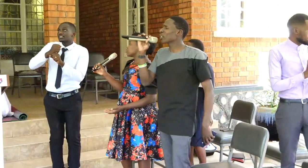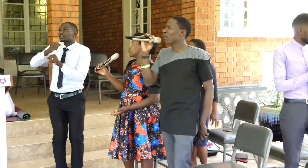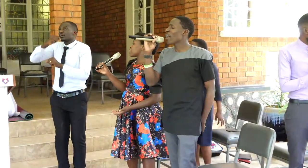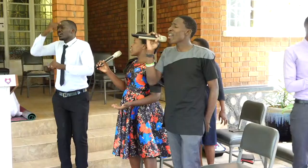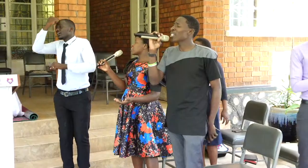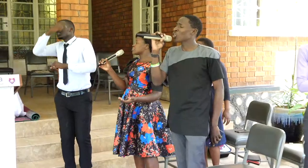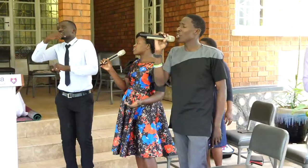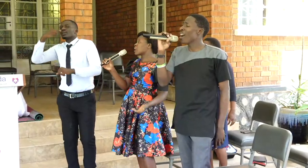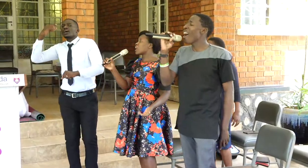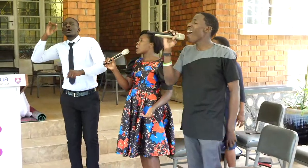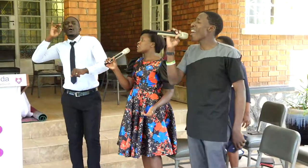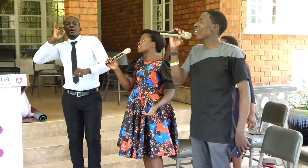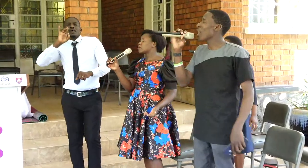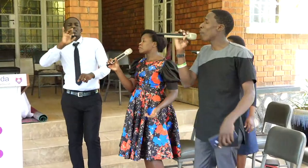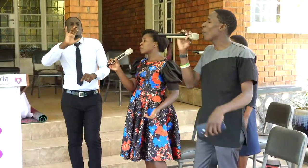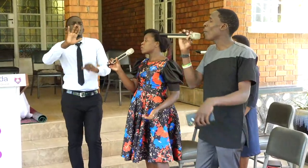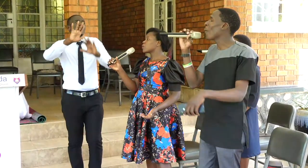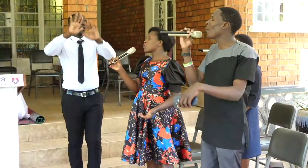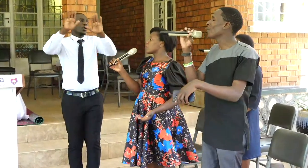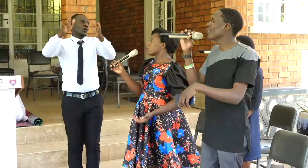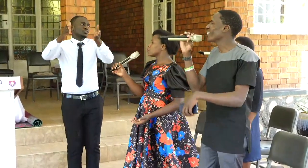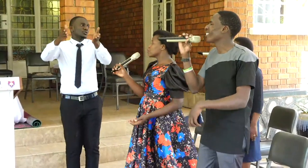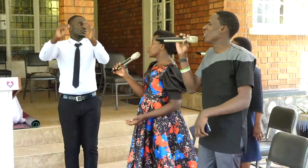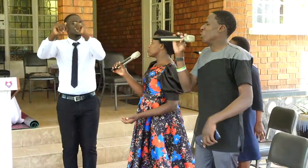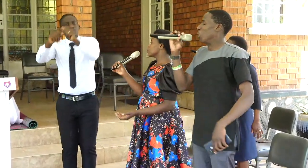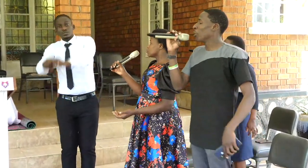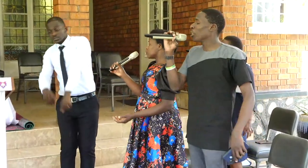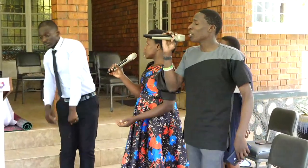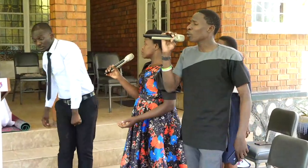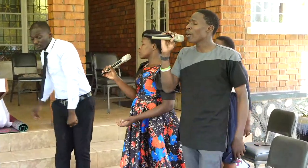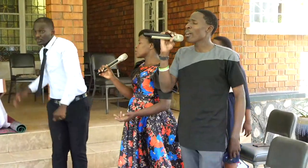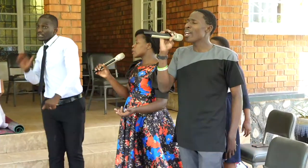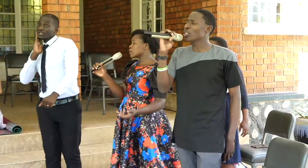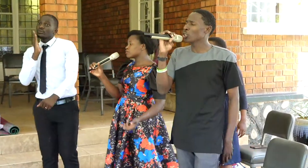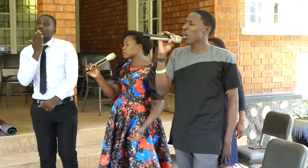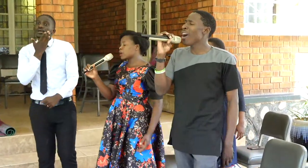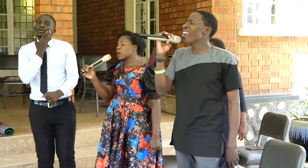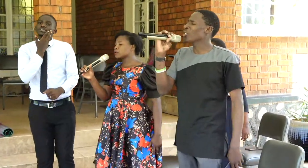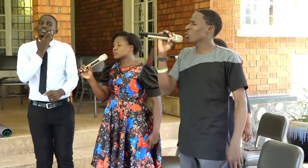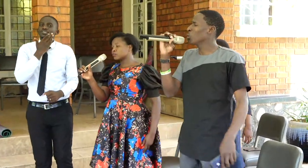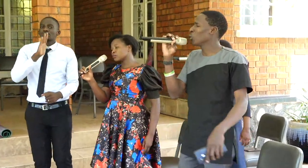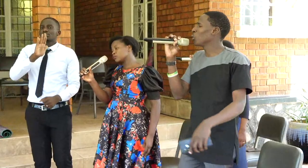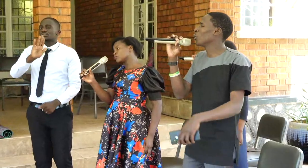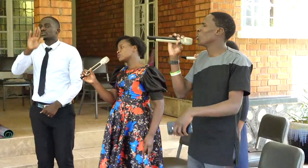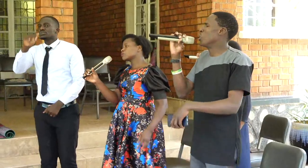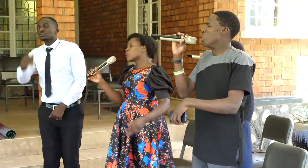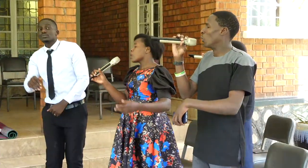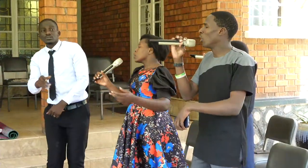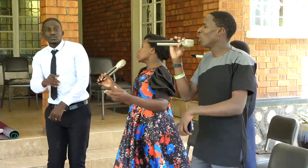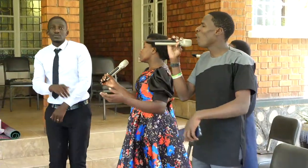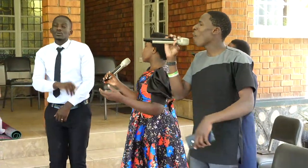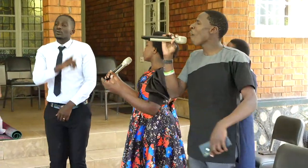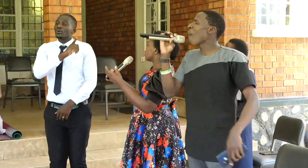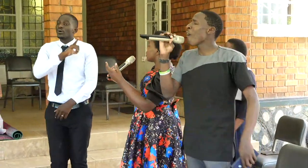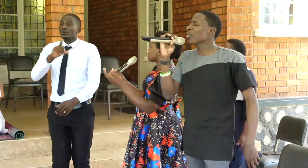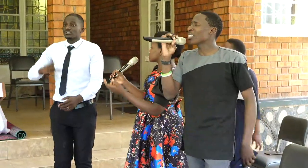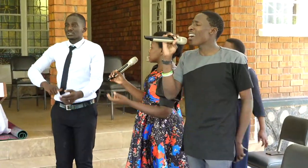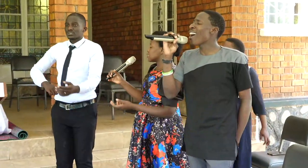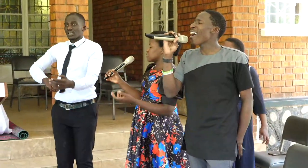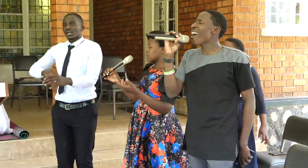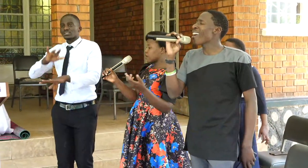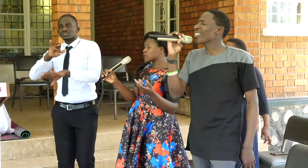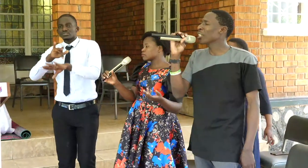make his face shine upon, be gracious to you. The